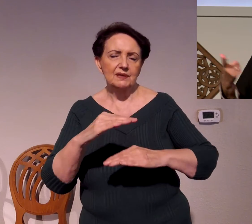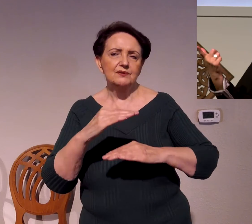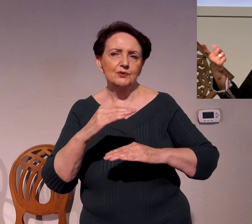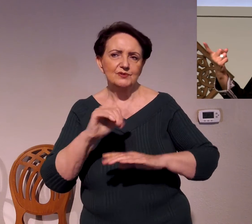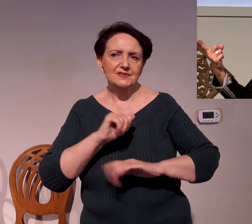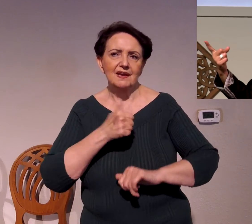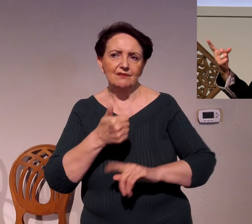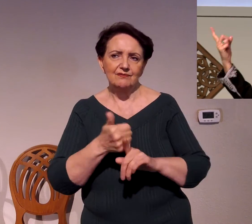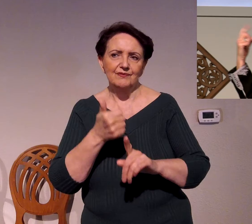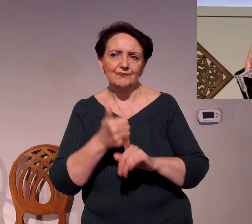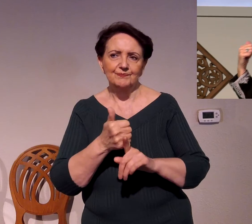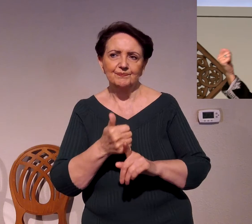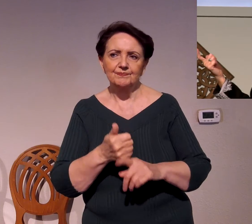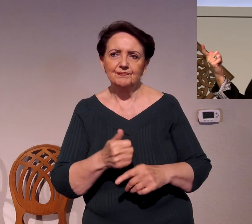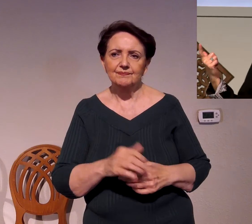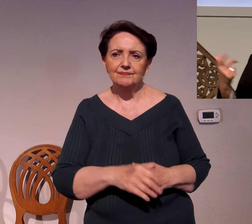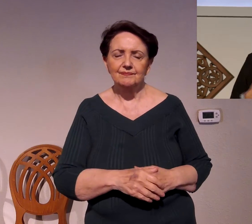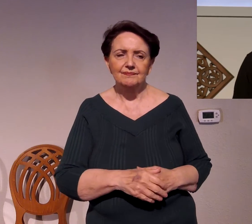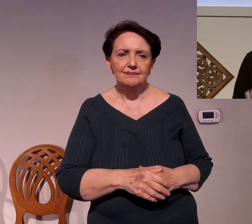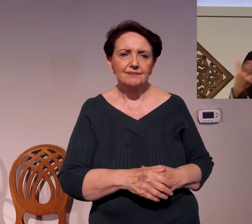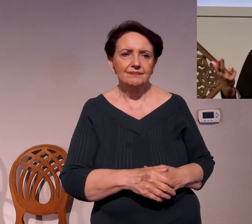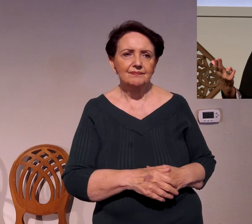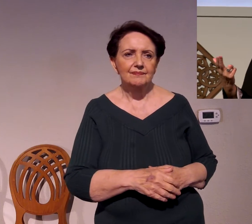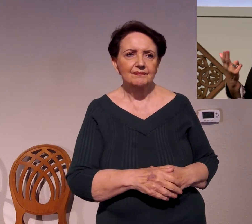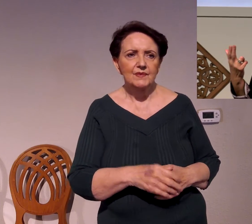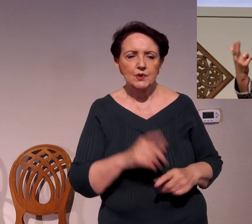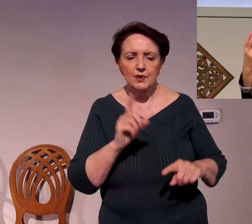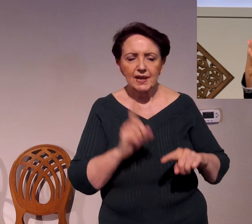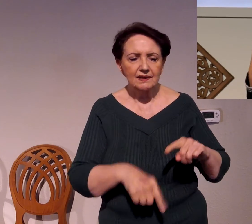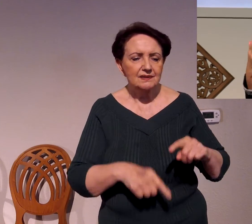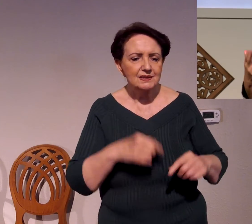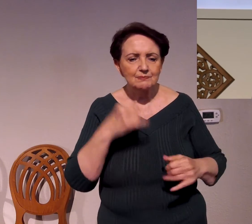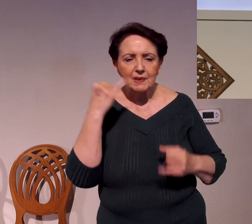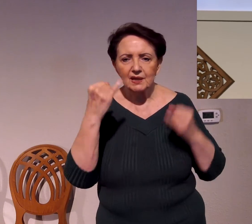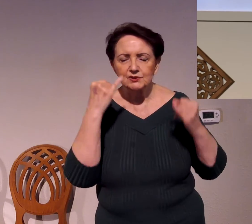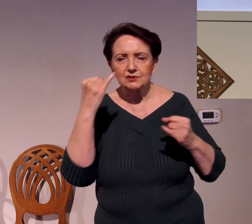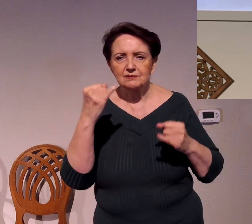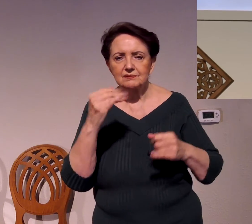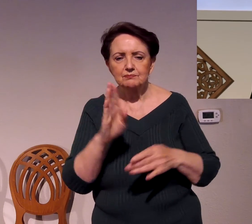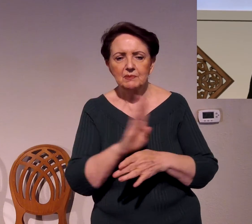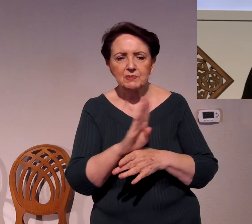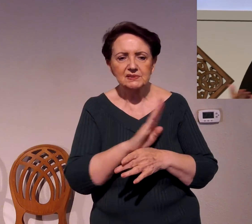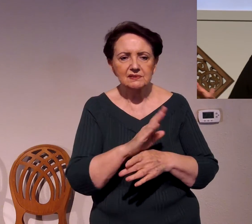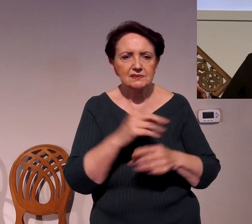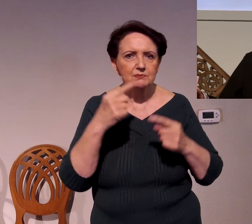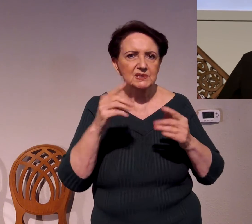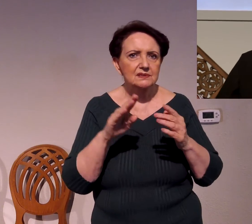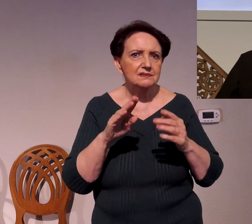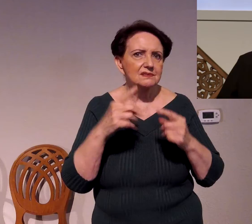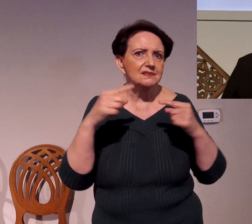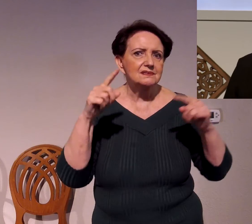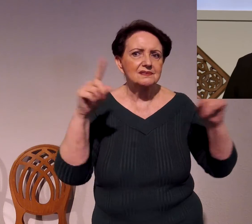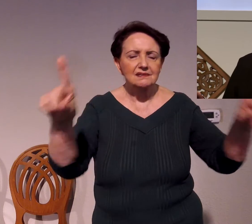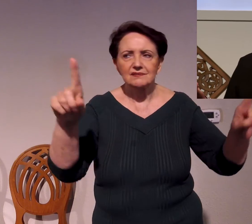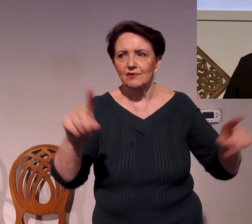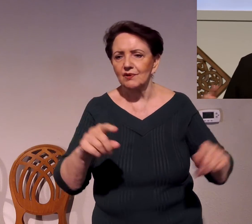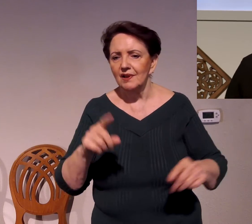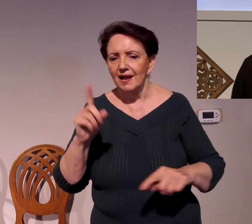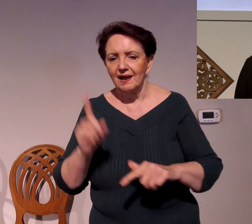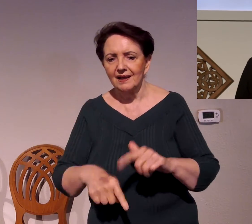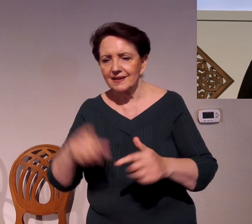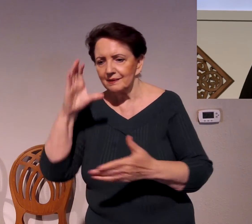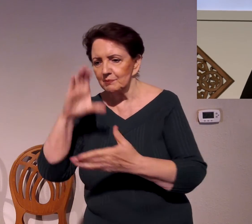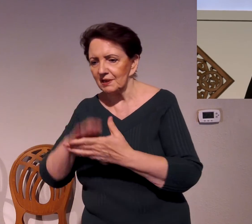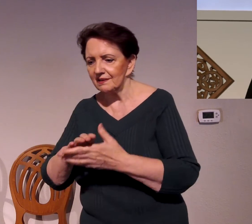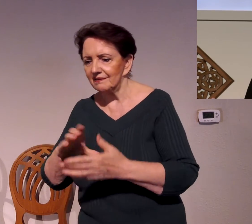can't imagine a relationship being any better than I've ever had. I really can't believe that my business can be that successful. I really can't believe that I actually